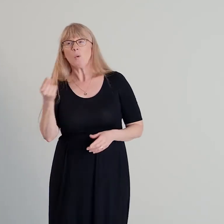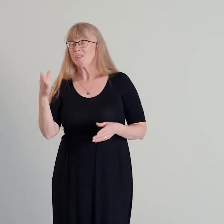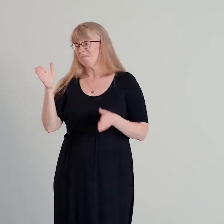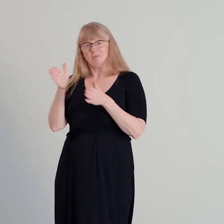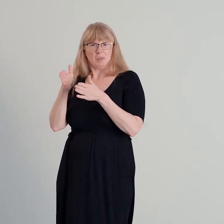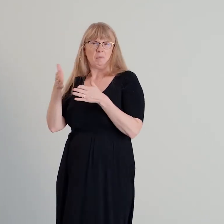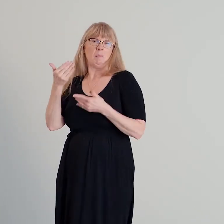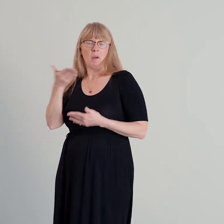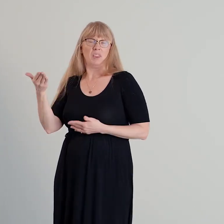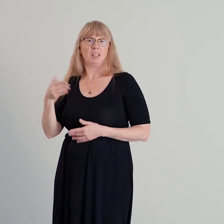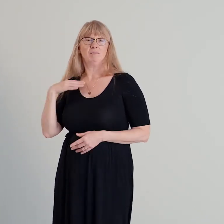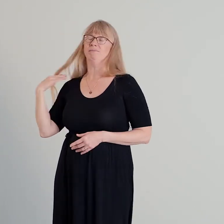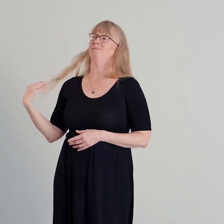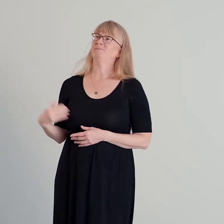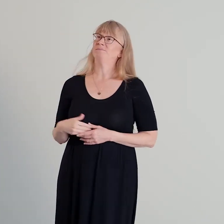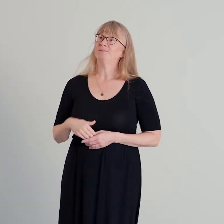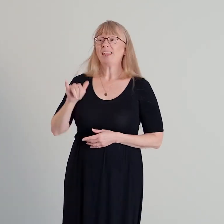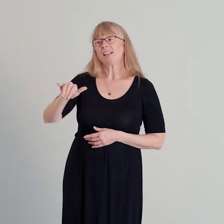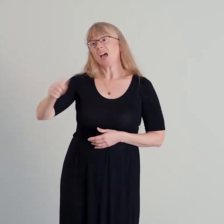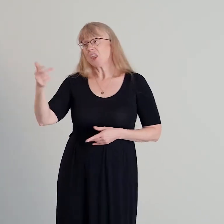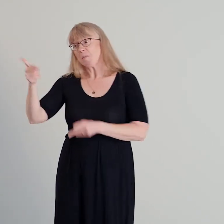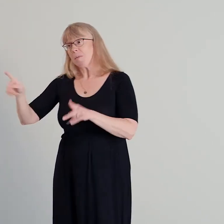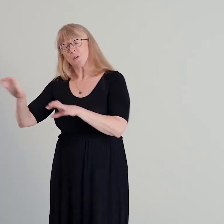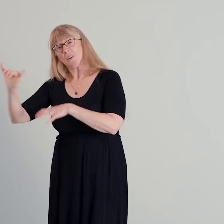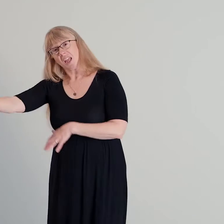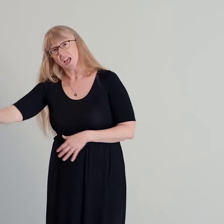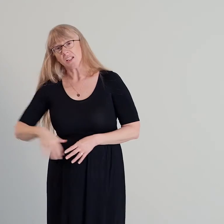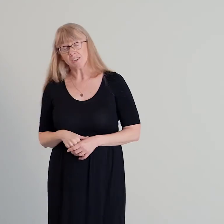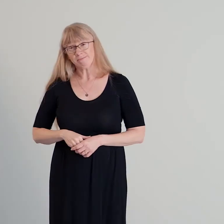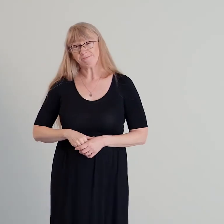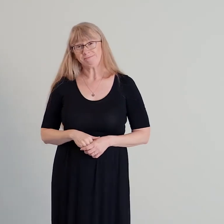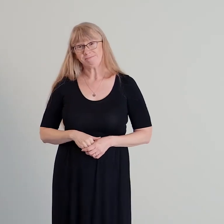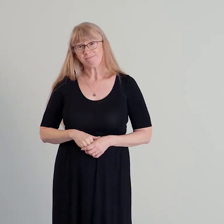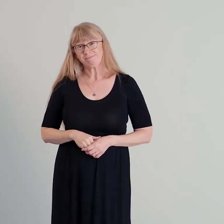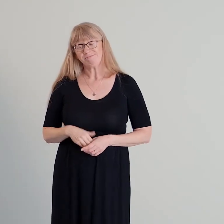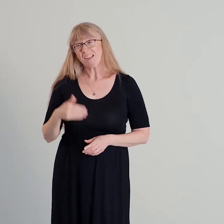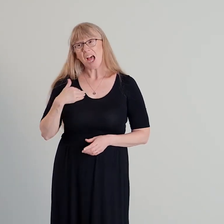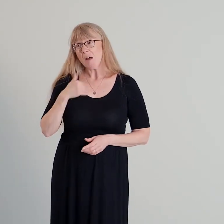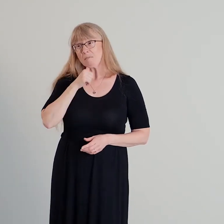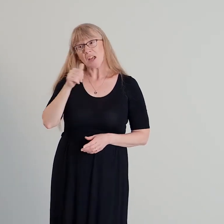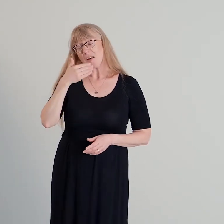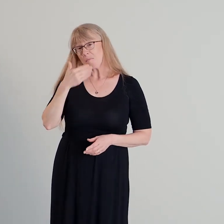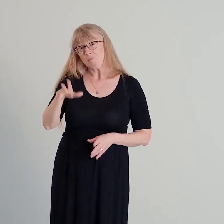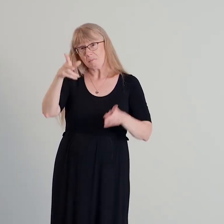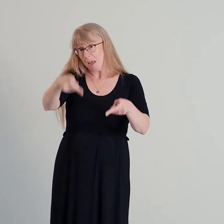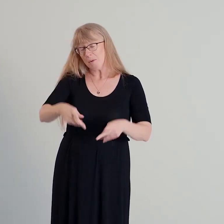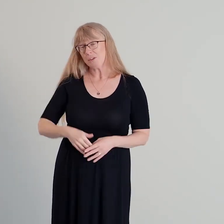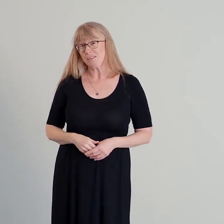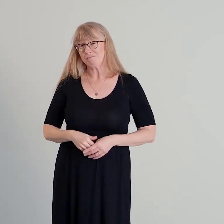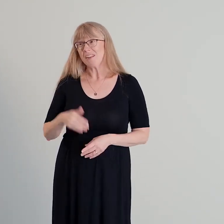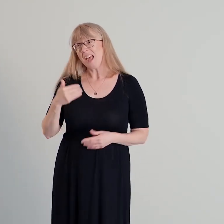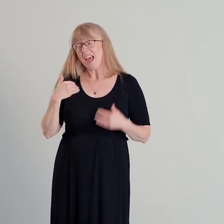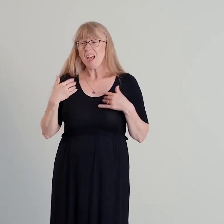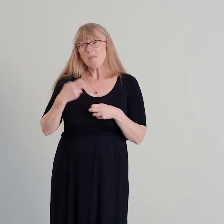small thing, or that's what other people are doing. And overall, I'm really not that bad of a person. You know, I've got